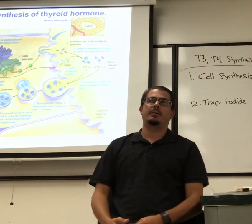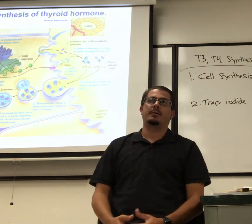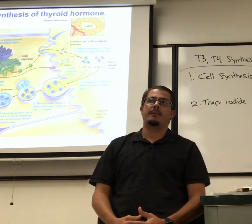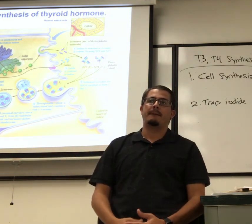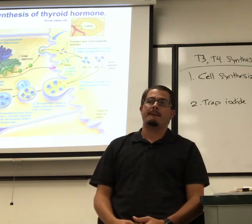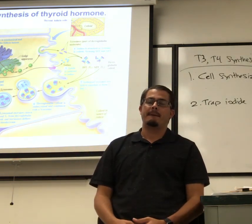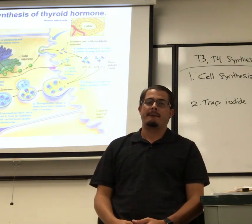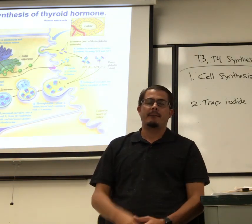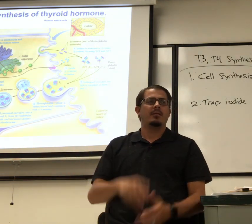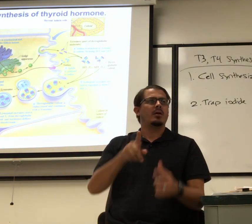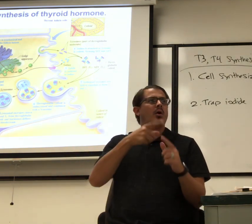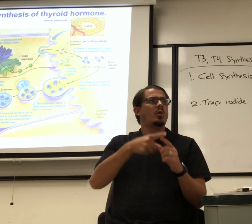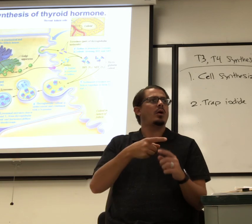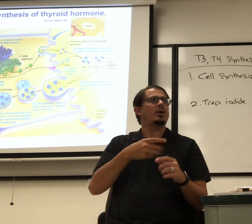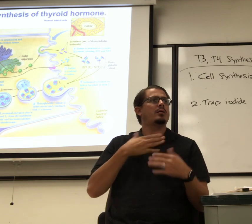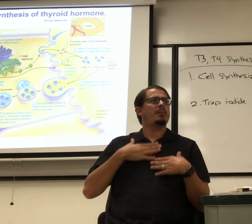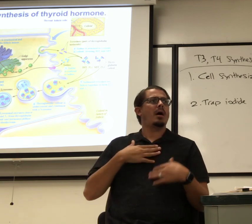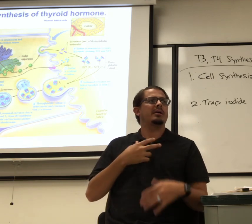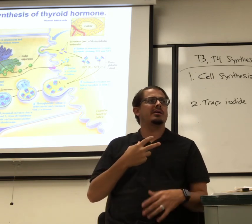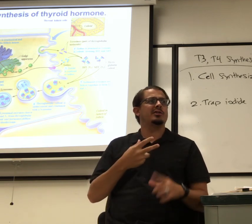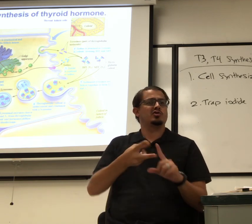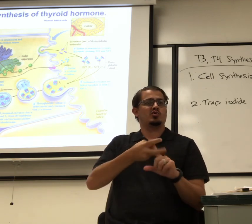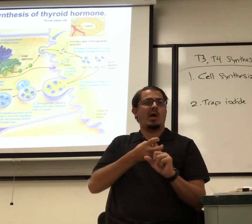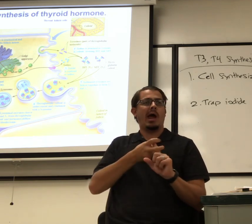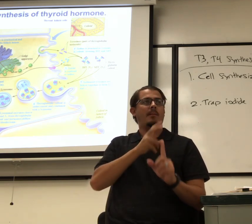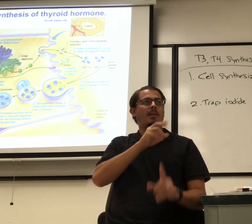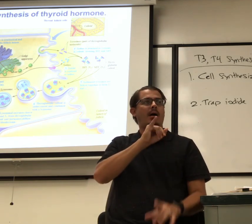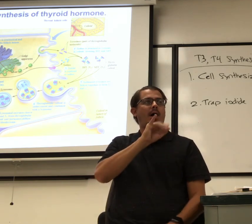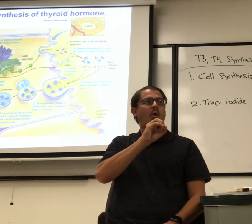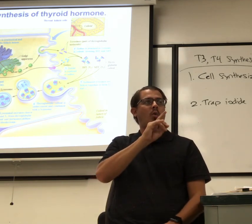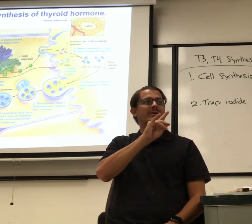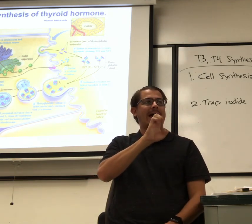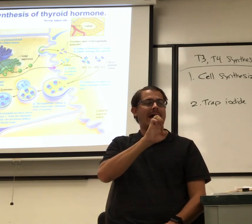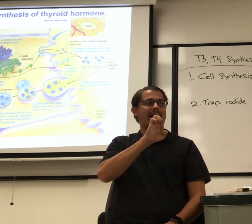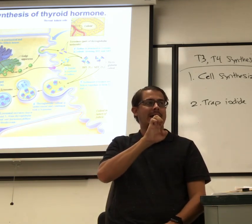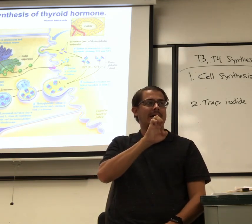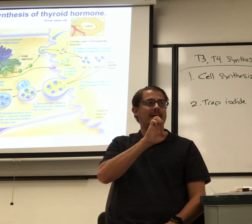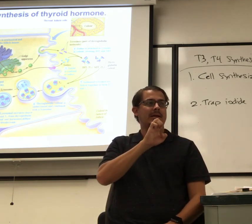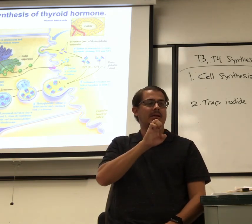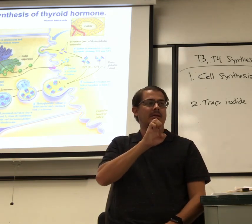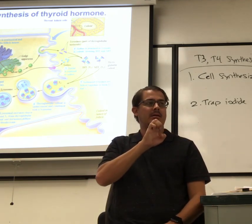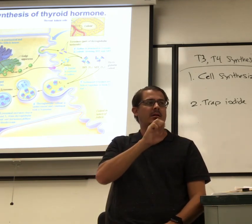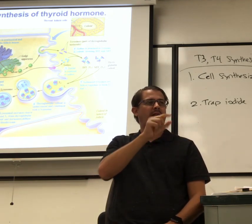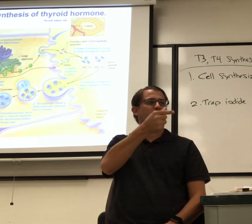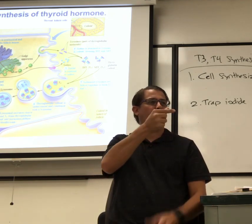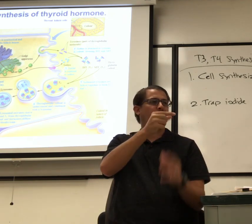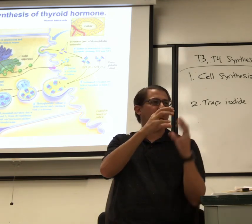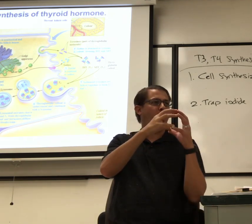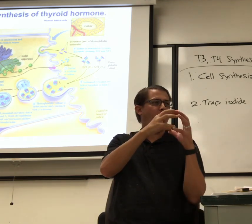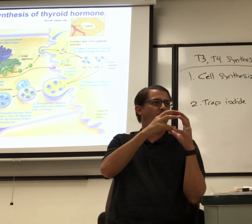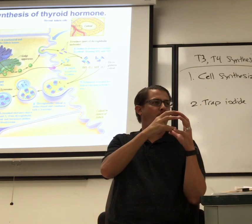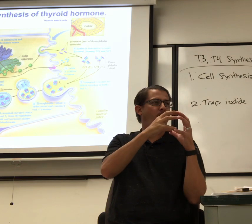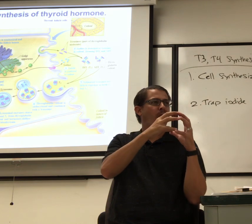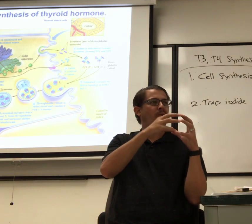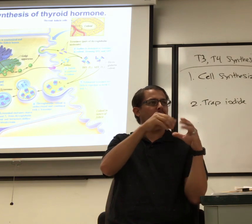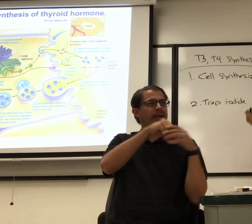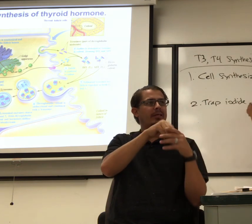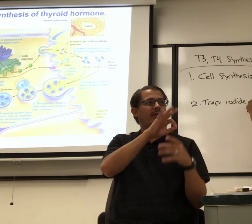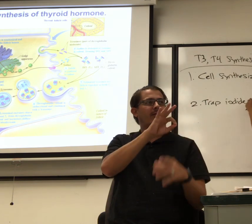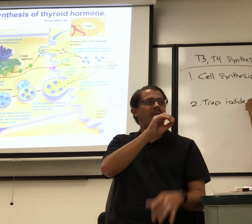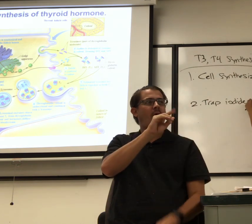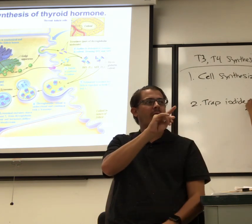this process. When you trap iodide, well, they kind of